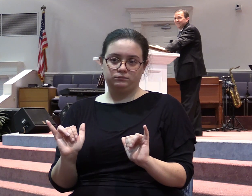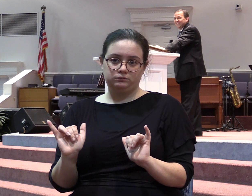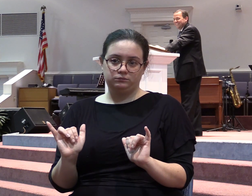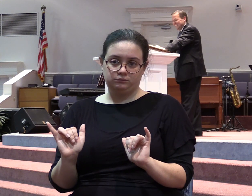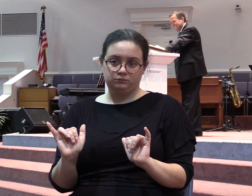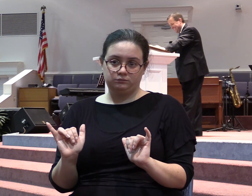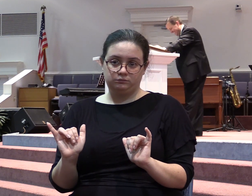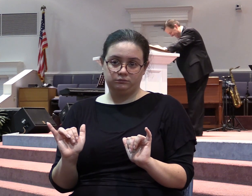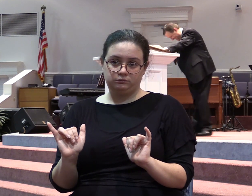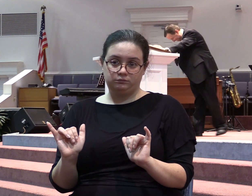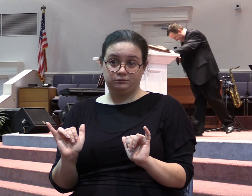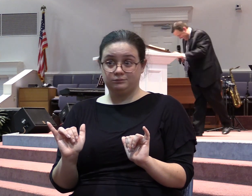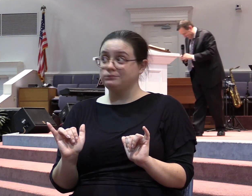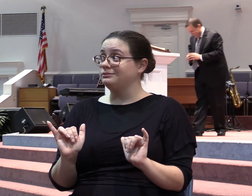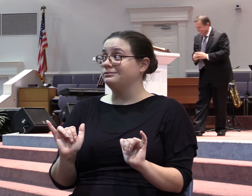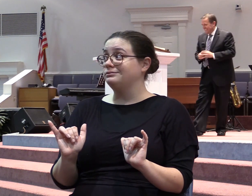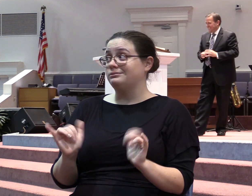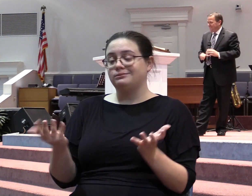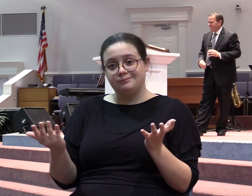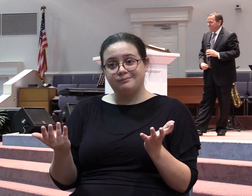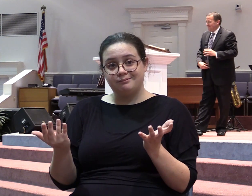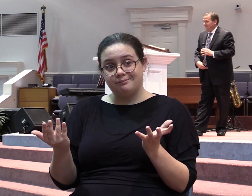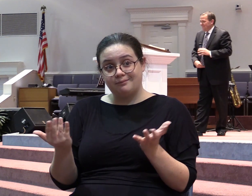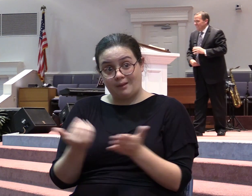Yep, that's right. Go ahead.